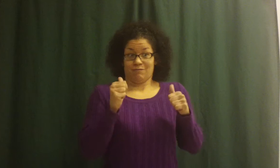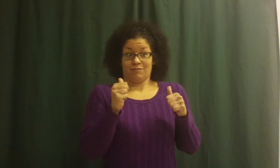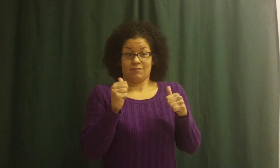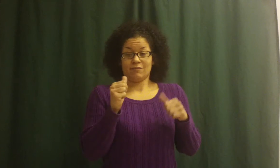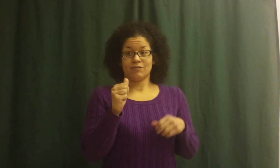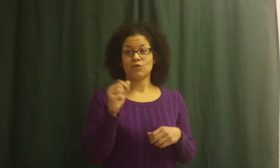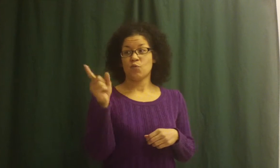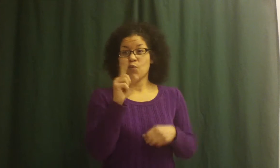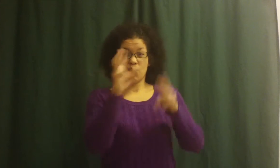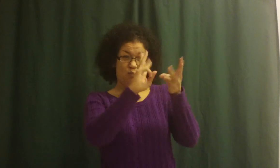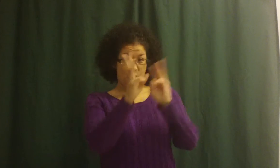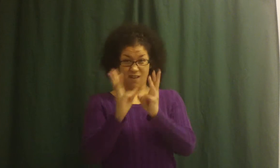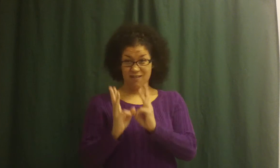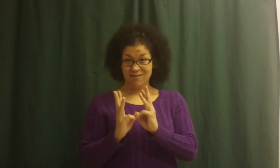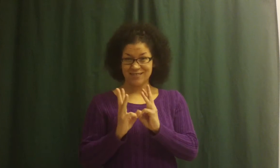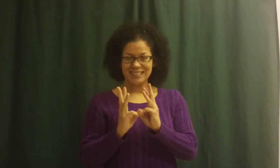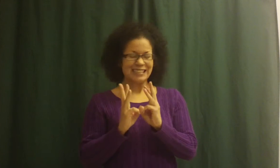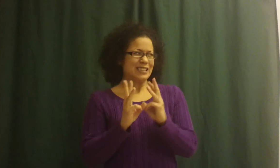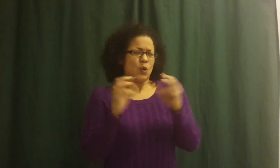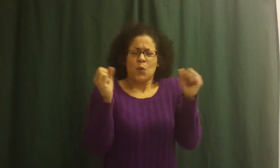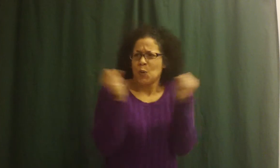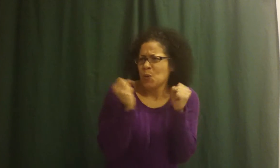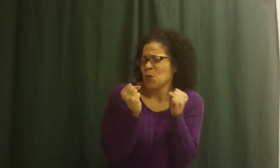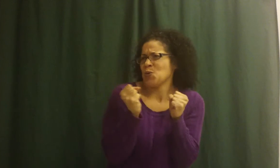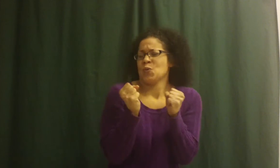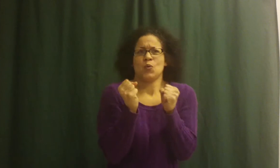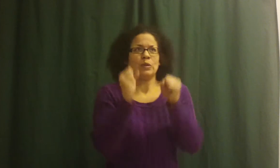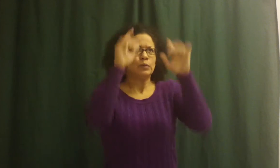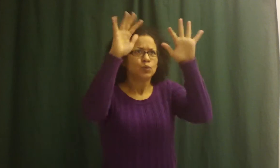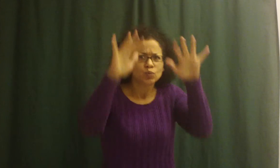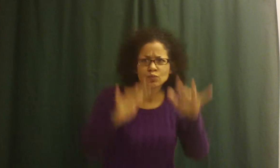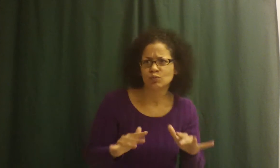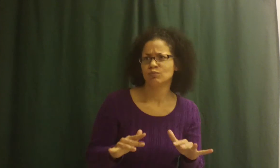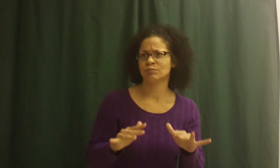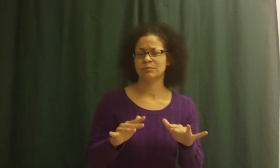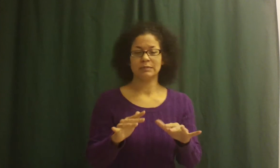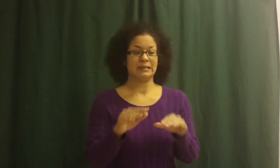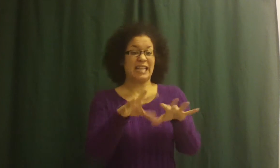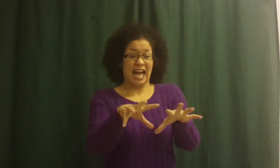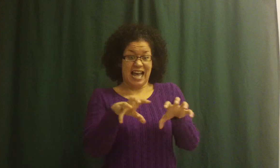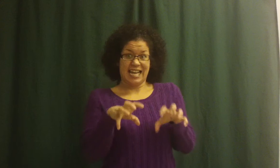weather gets very cold and ice is a concern. If you ever lived in the